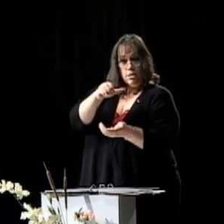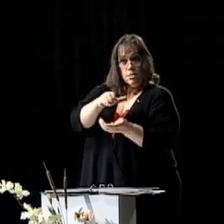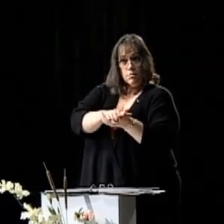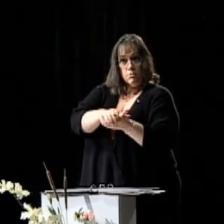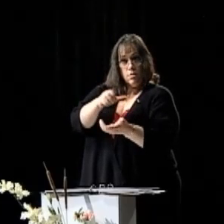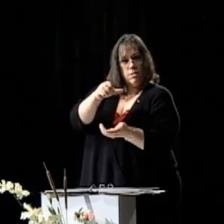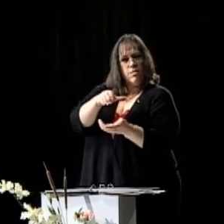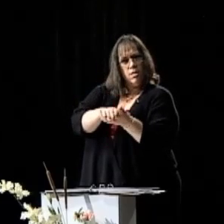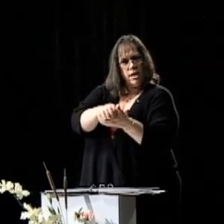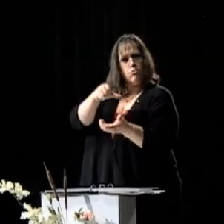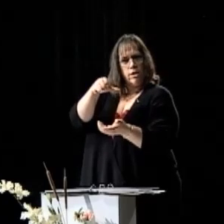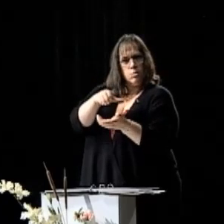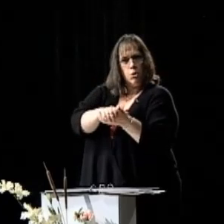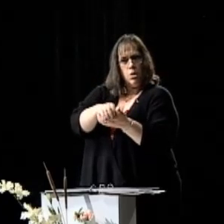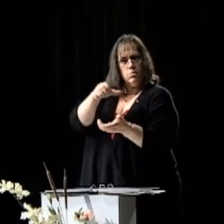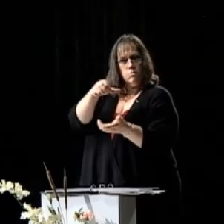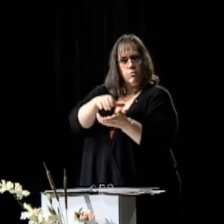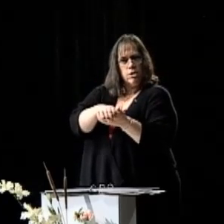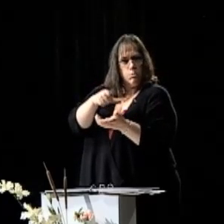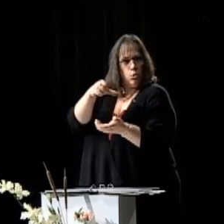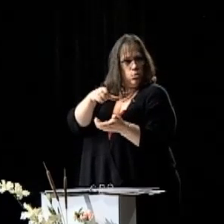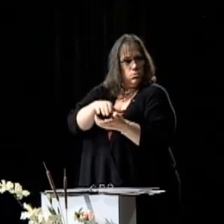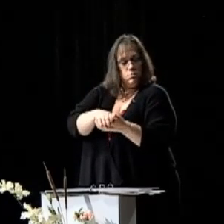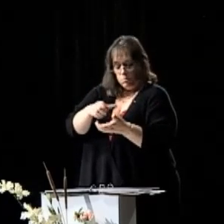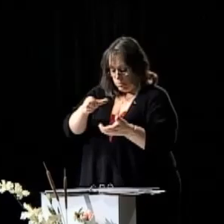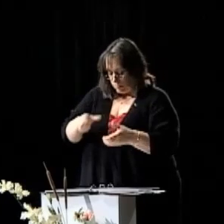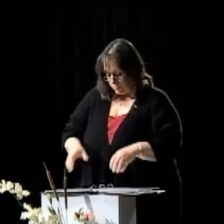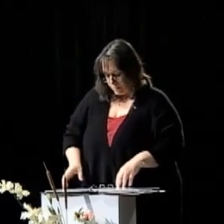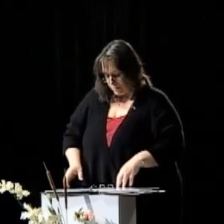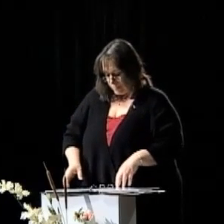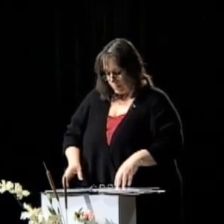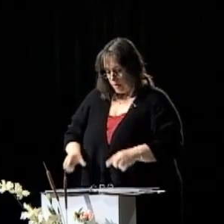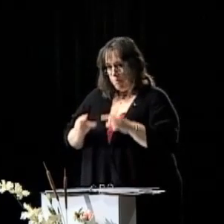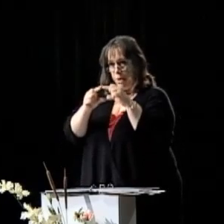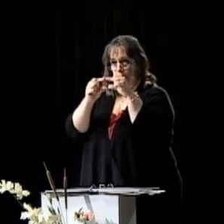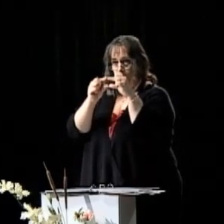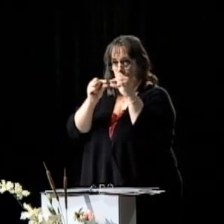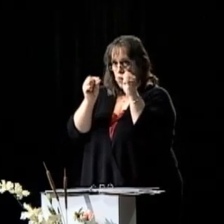Rice, because I like a rice ball, a rice bowl. Beans are smaller.